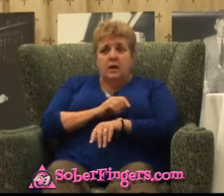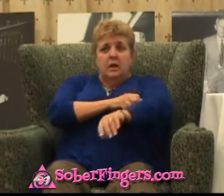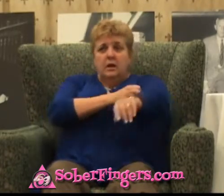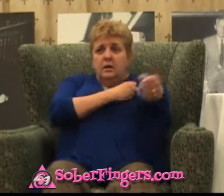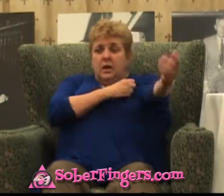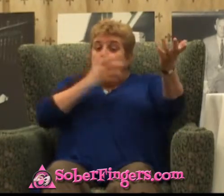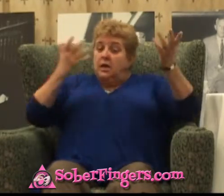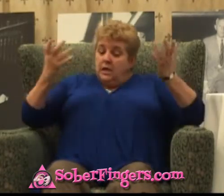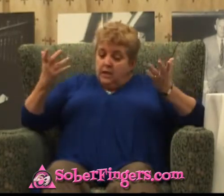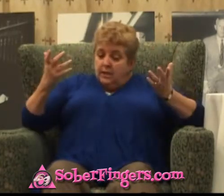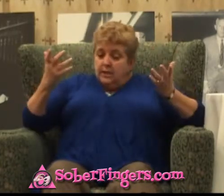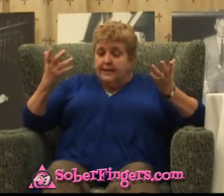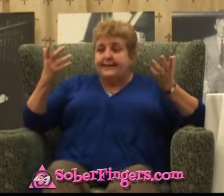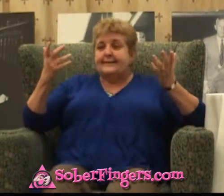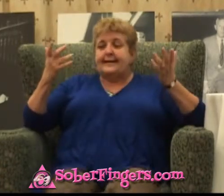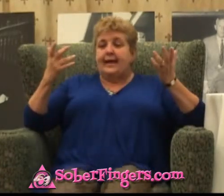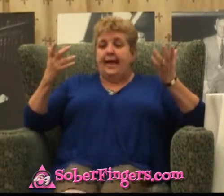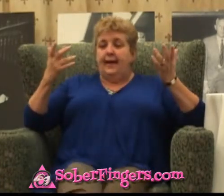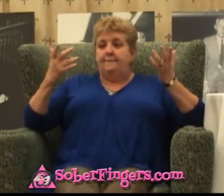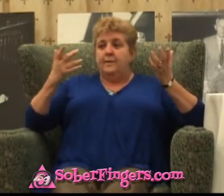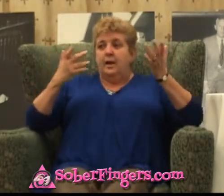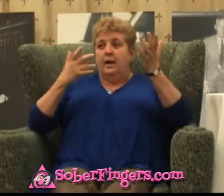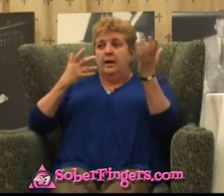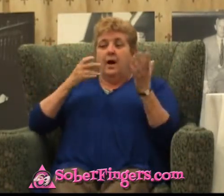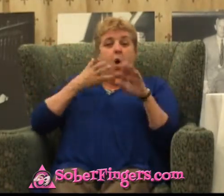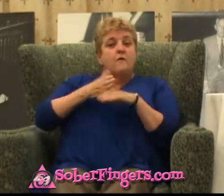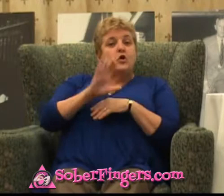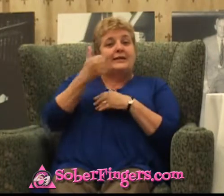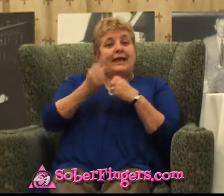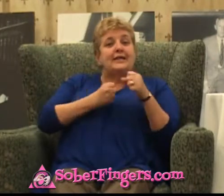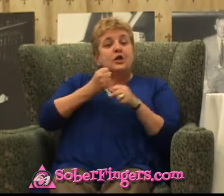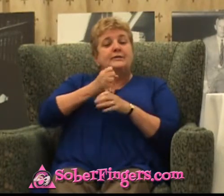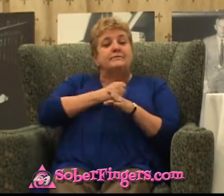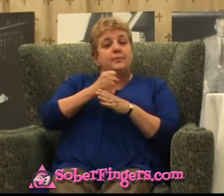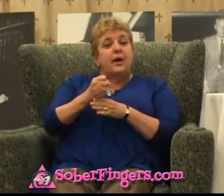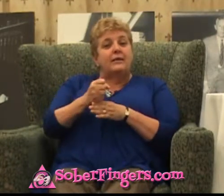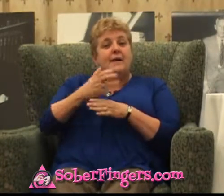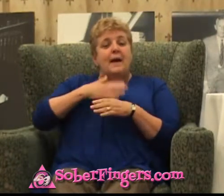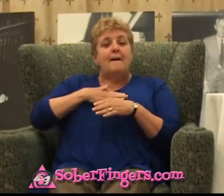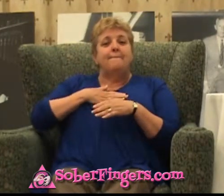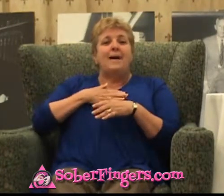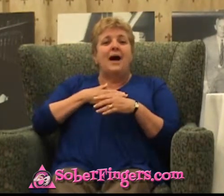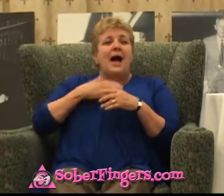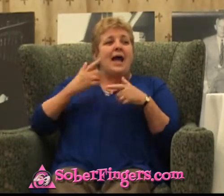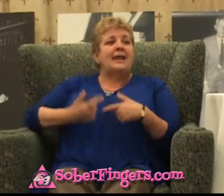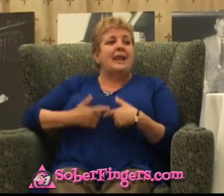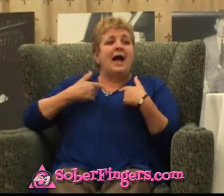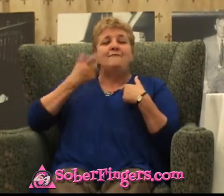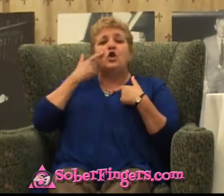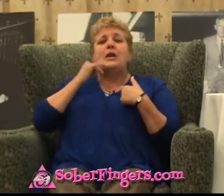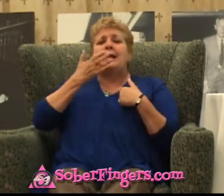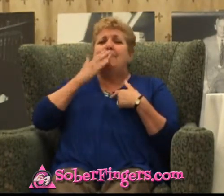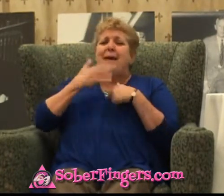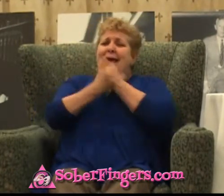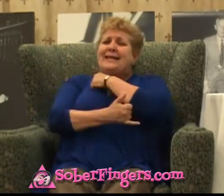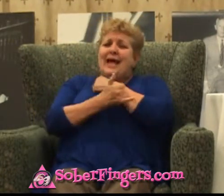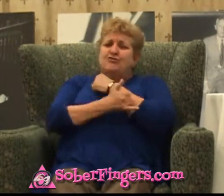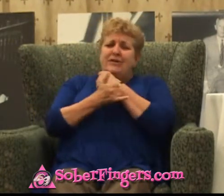Alcoholics Anonymous. You know, at over a decade of sobriety, my life looked like a bad country song. You know, within a very few short months,